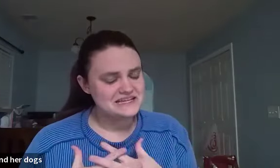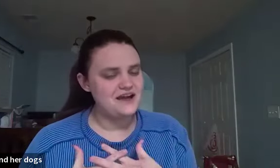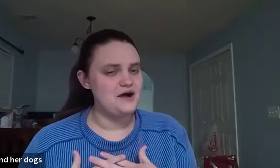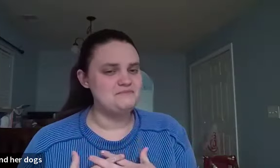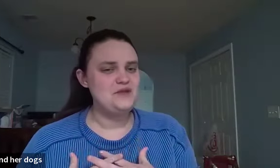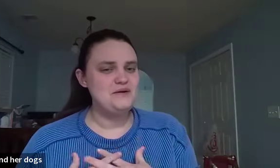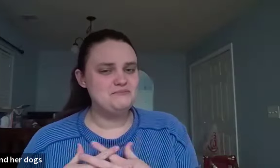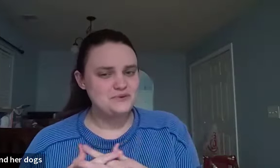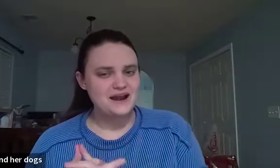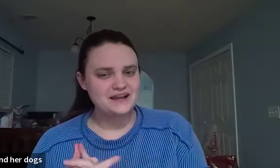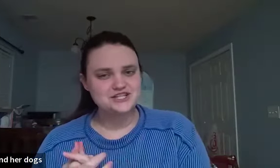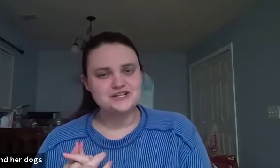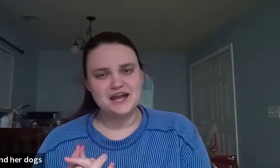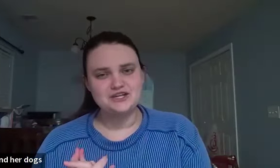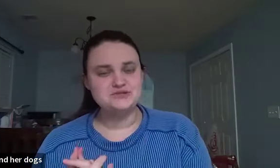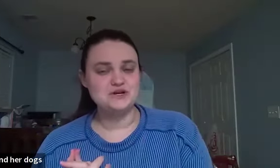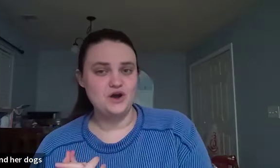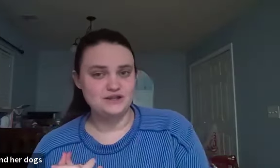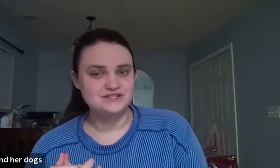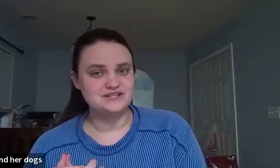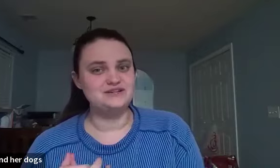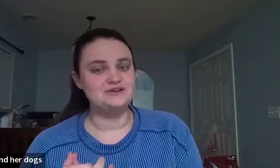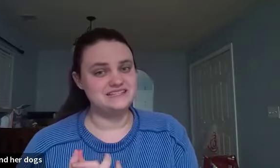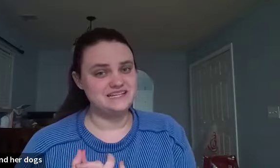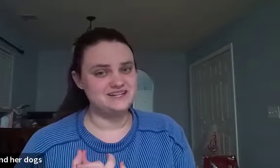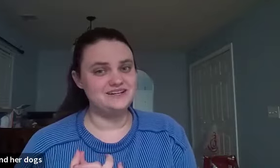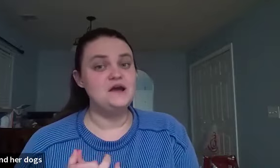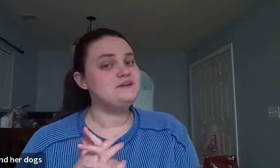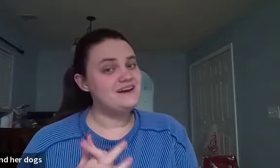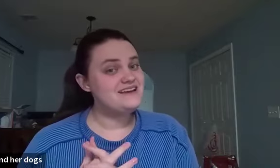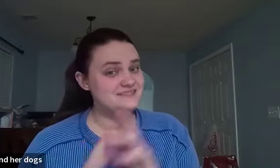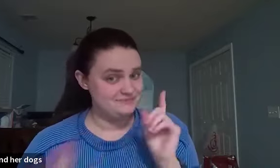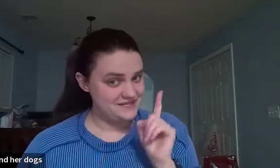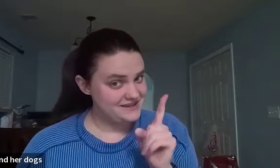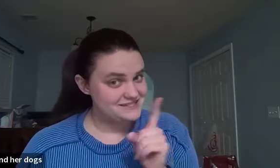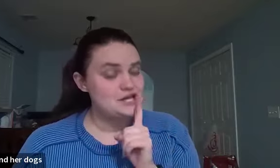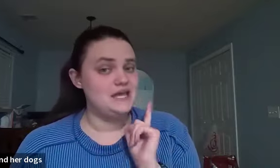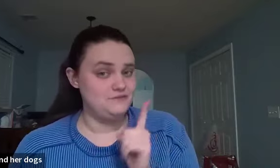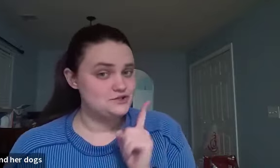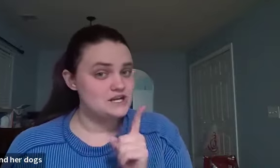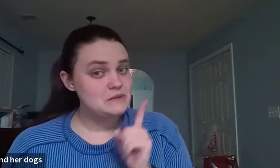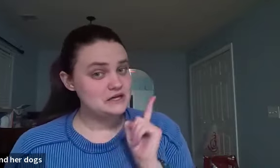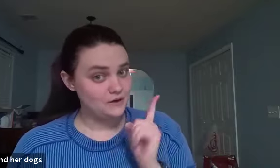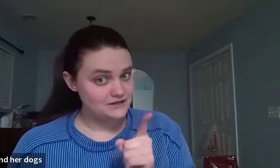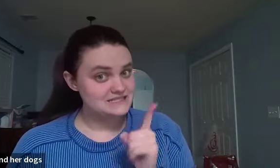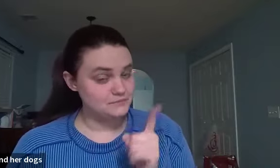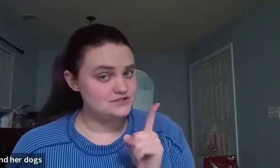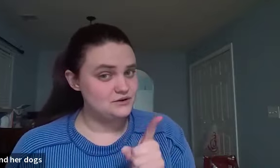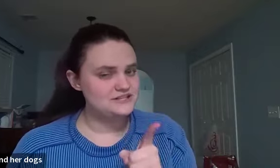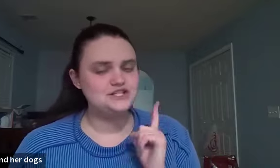obviously. But I can show you like how you do a concert or a singer because if you were talking about an artist, a musical artist,